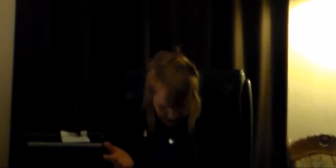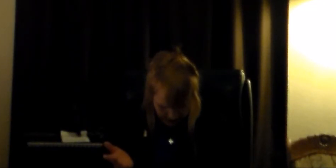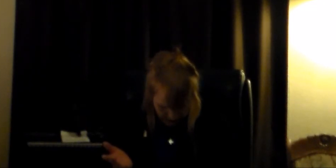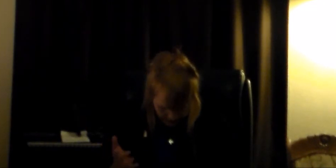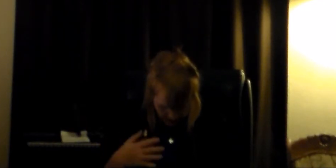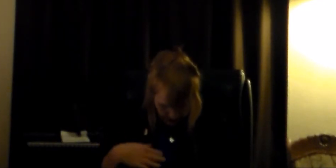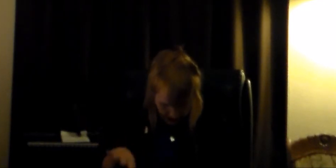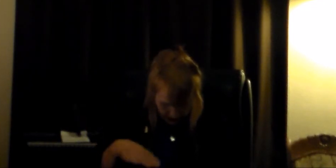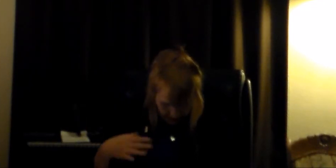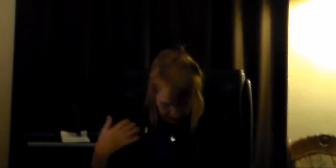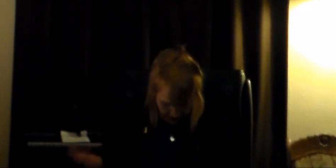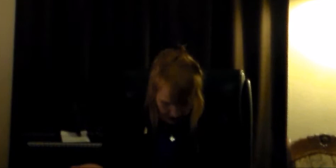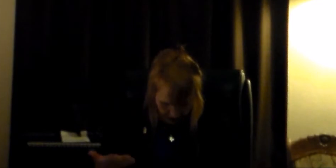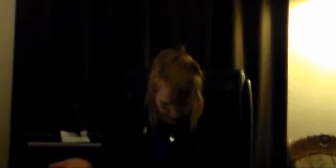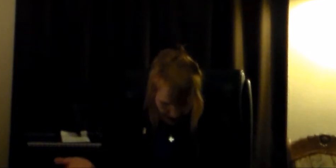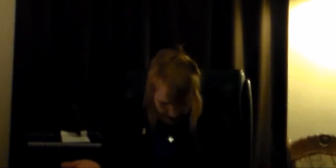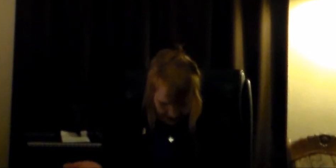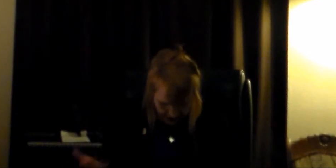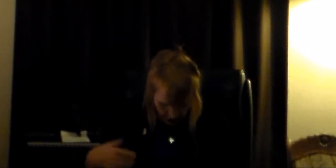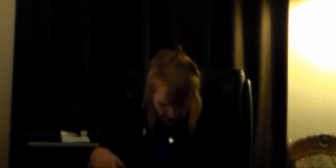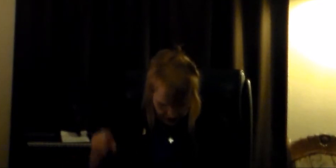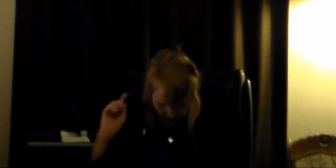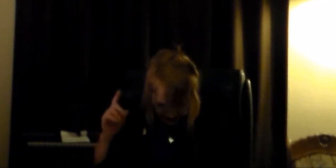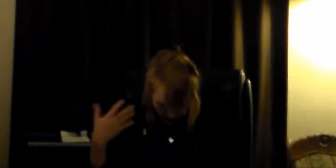sake. The other man's conscience,